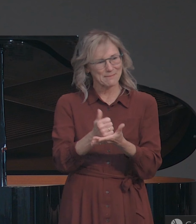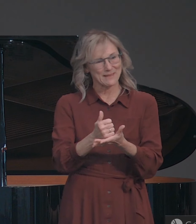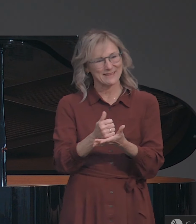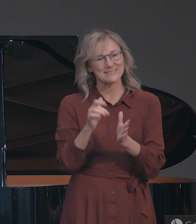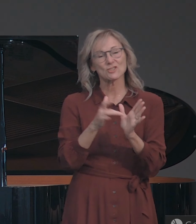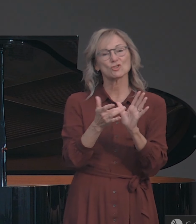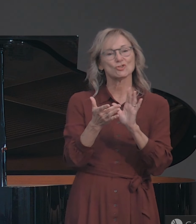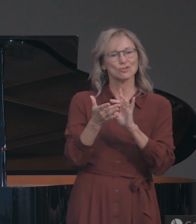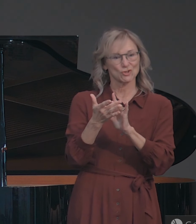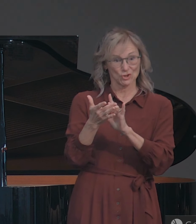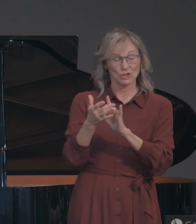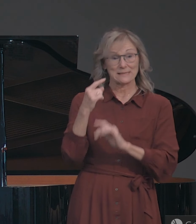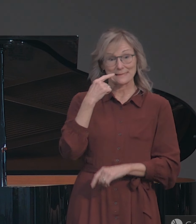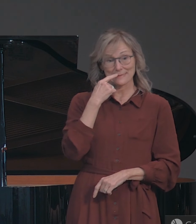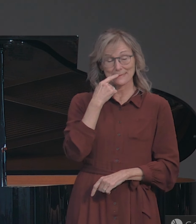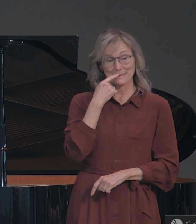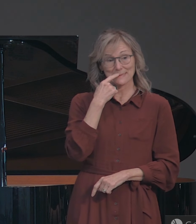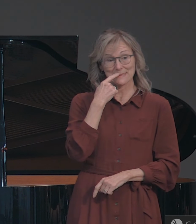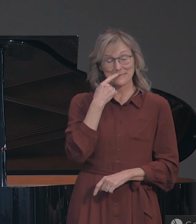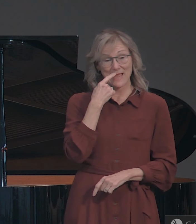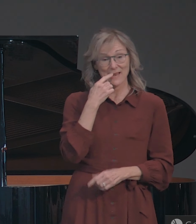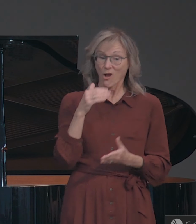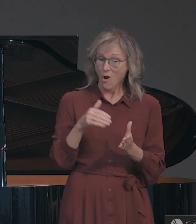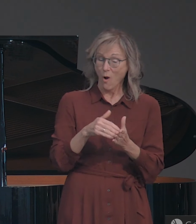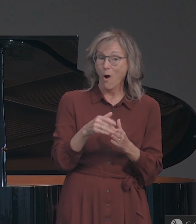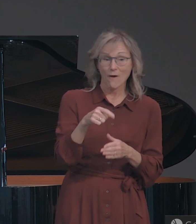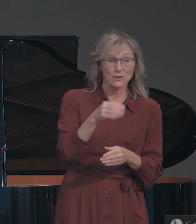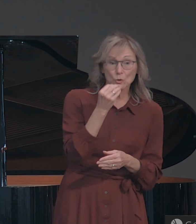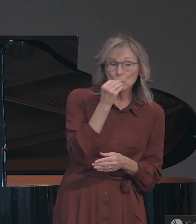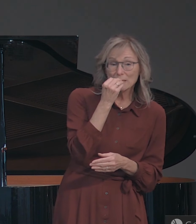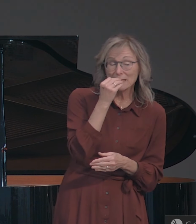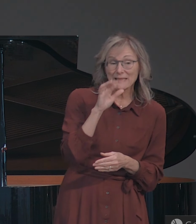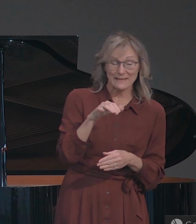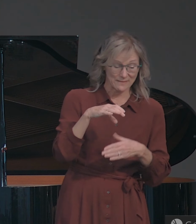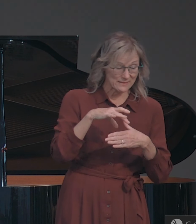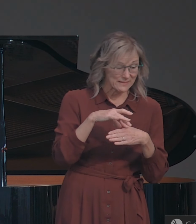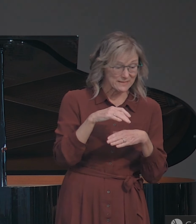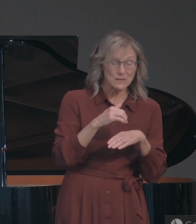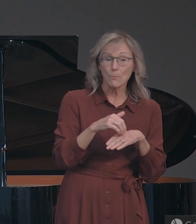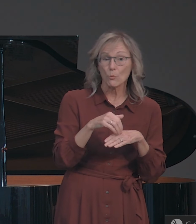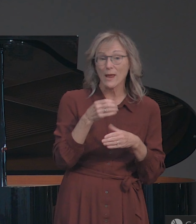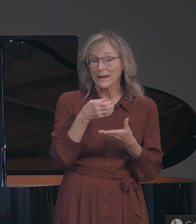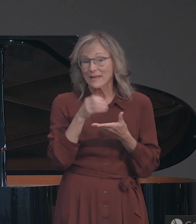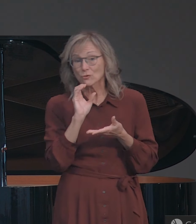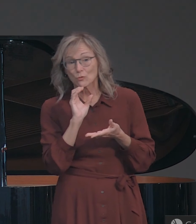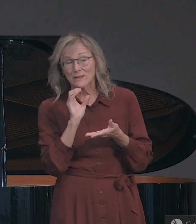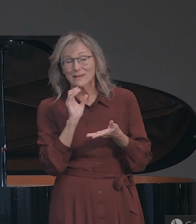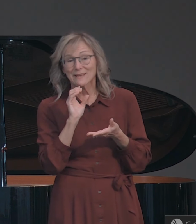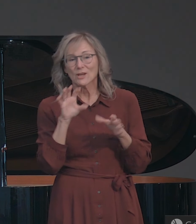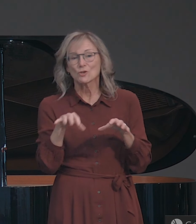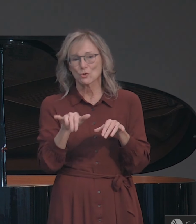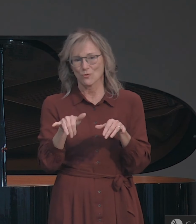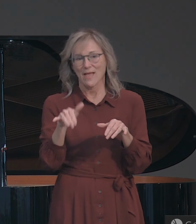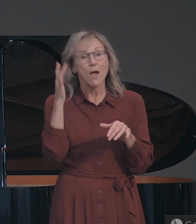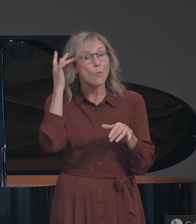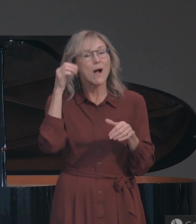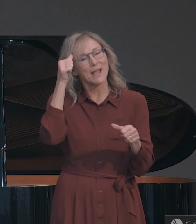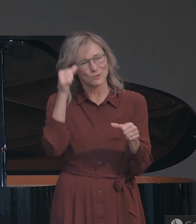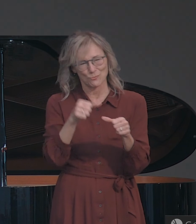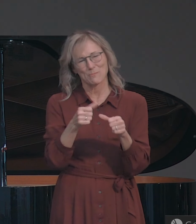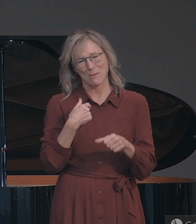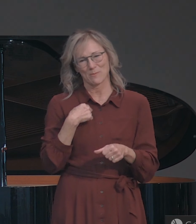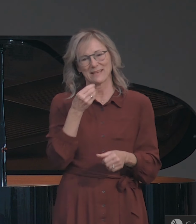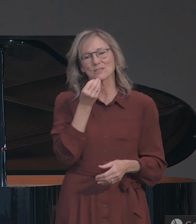Amen. Jesus said, as often as you eat this and drink this cup, do it in remembrance of me. Let's eat